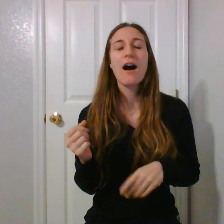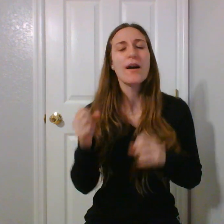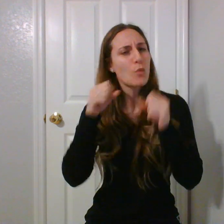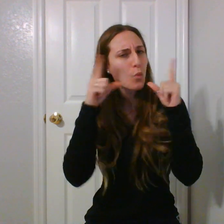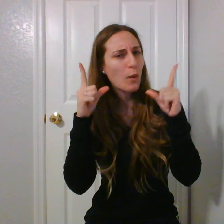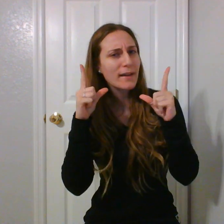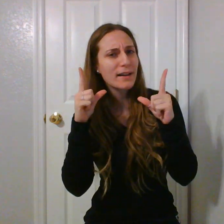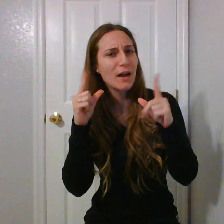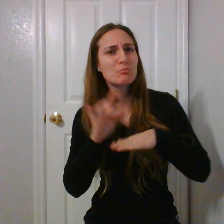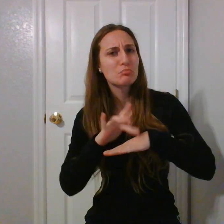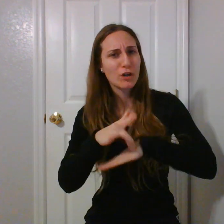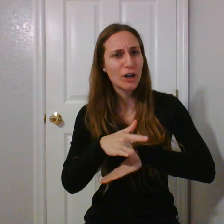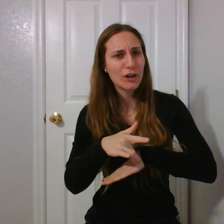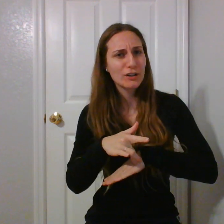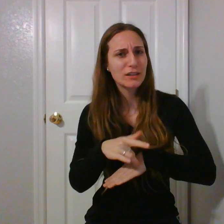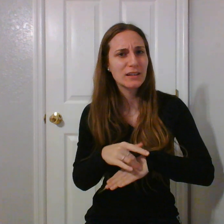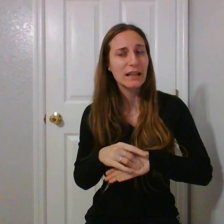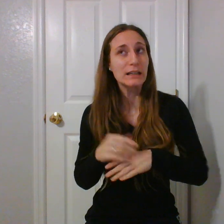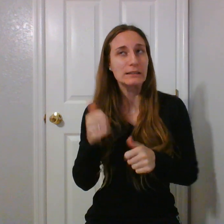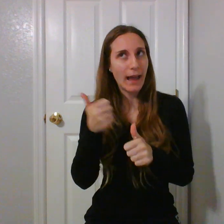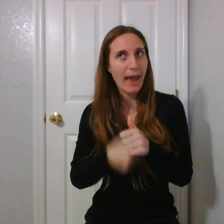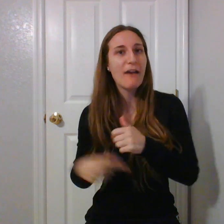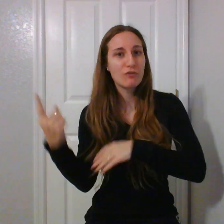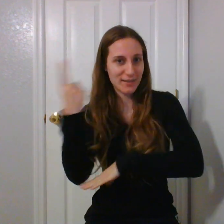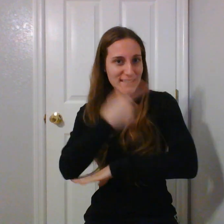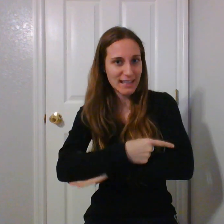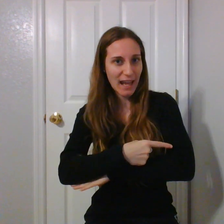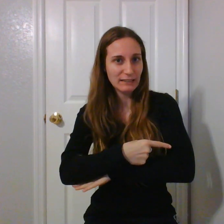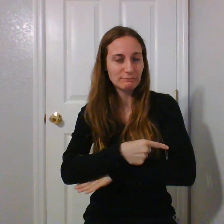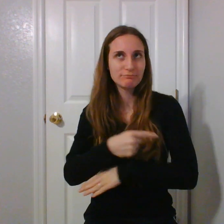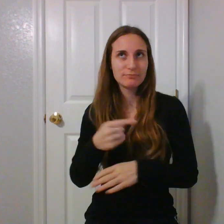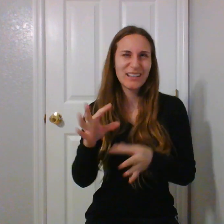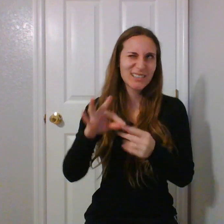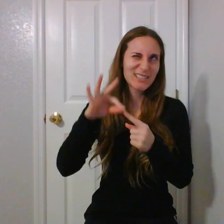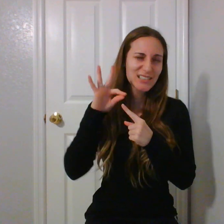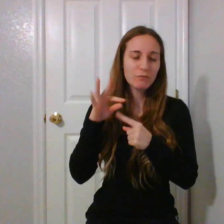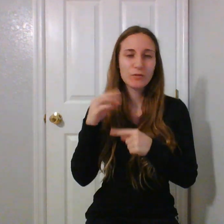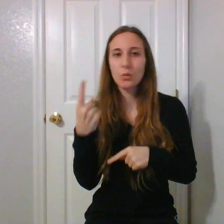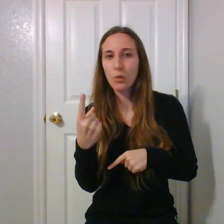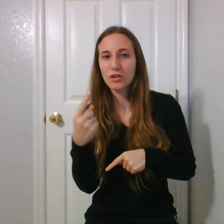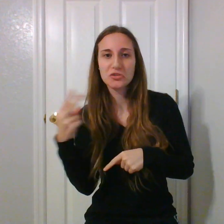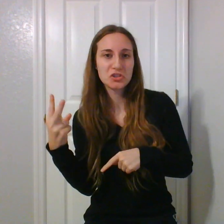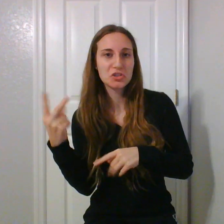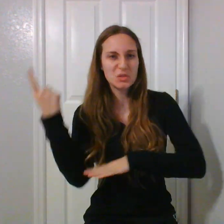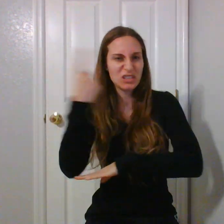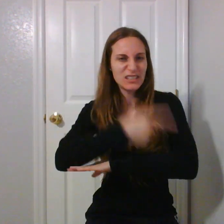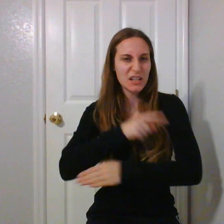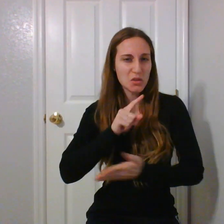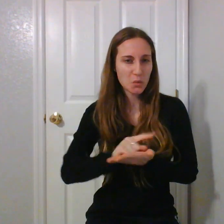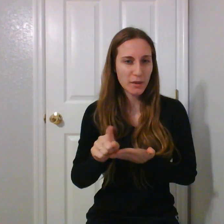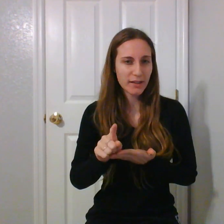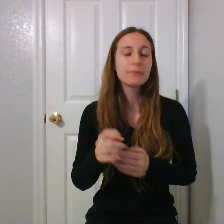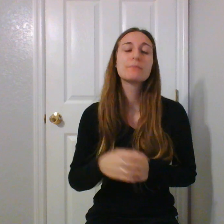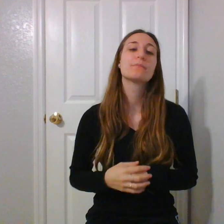day because I have to teach at 5 40 in the morning so I'm up and ready to go by five in the morning and you guys genuinely really